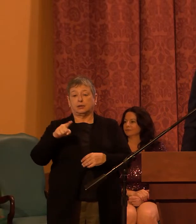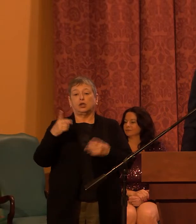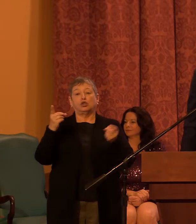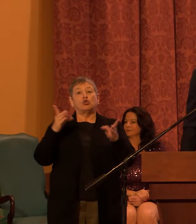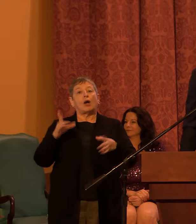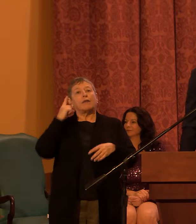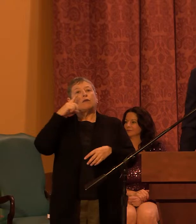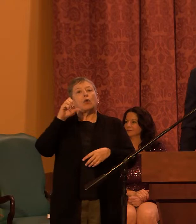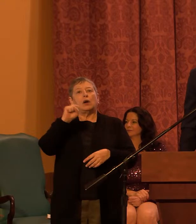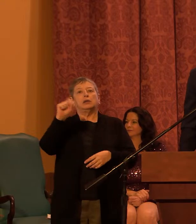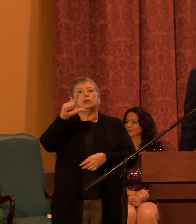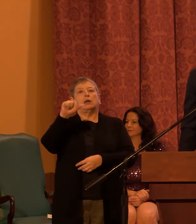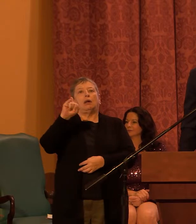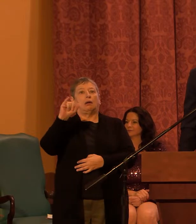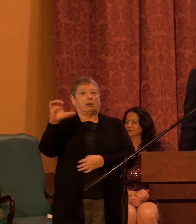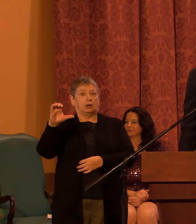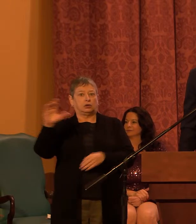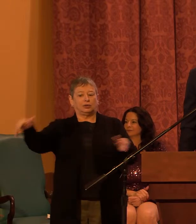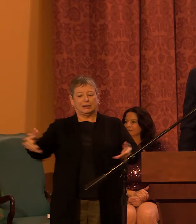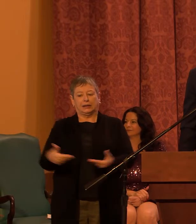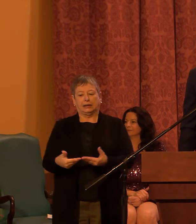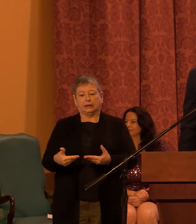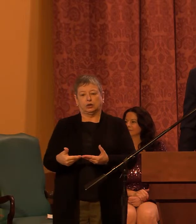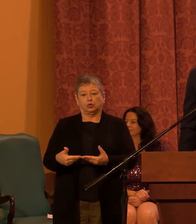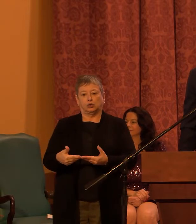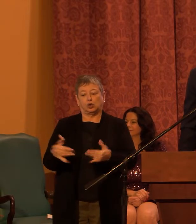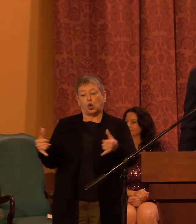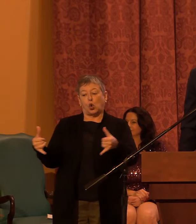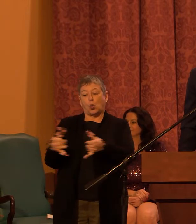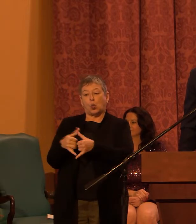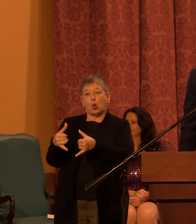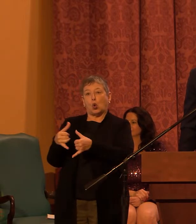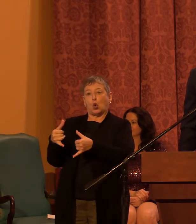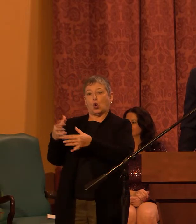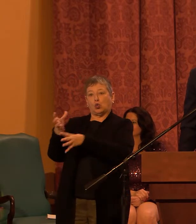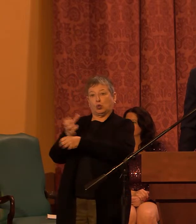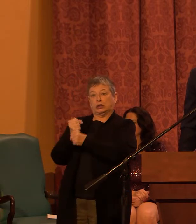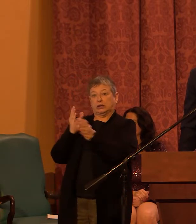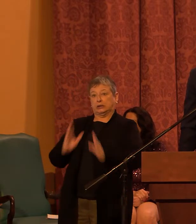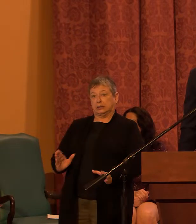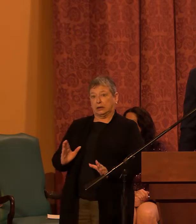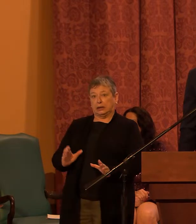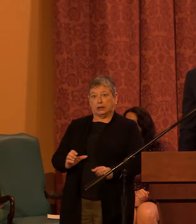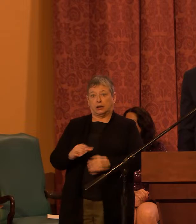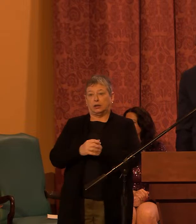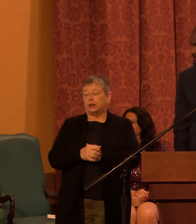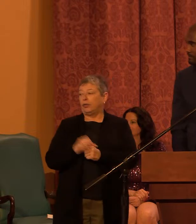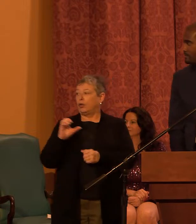SLIC, to introduce the award recipient, the Crater family.